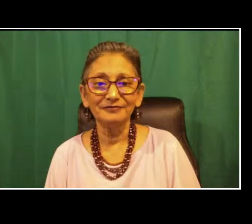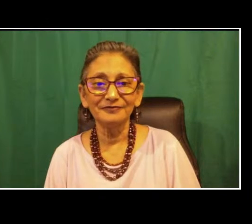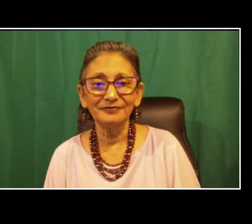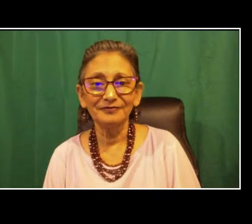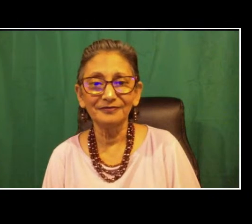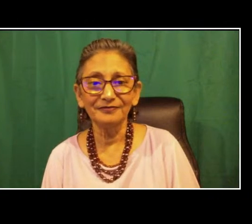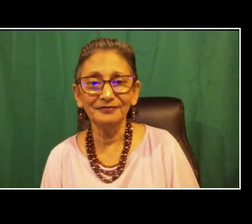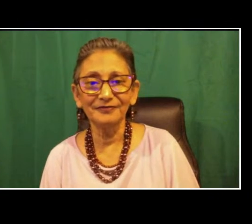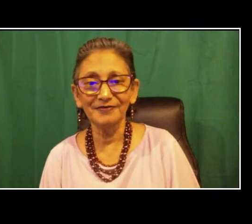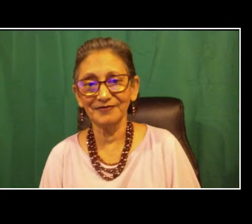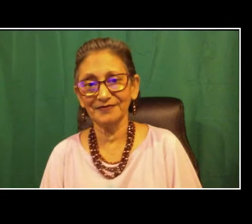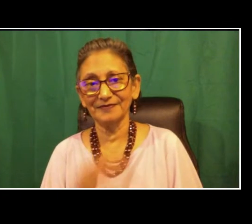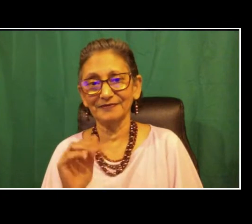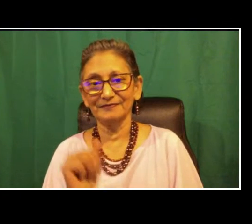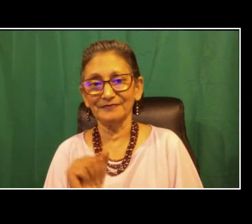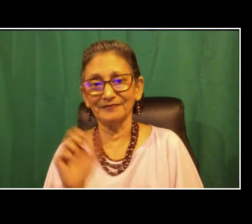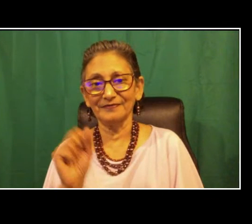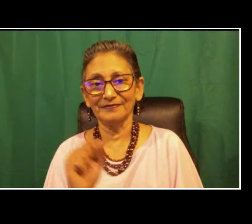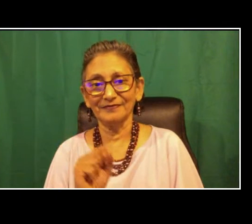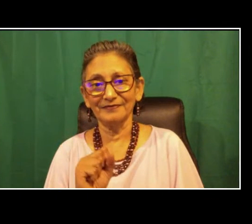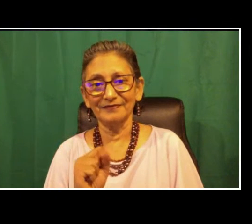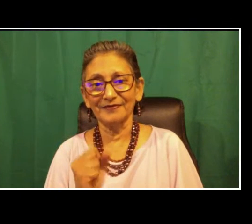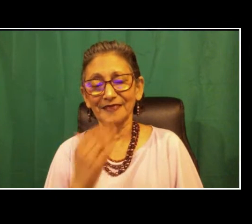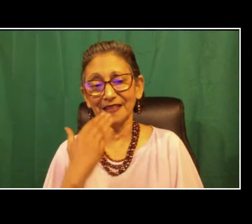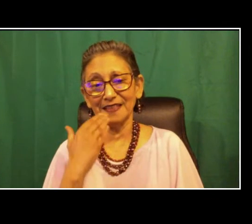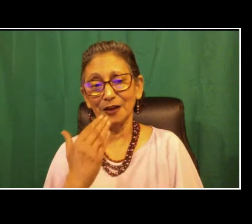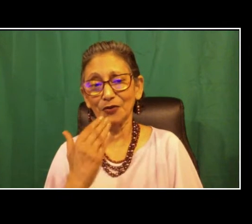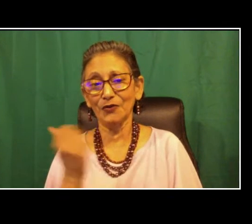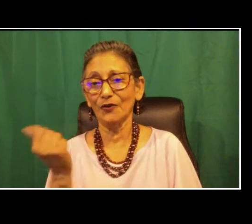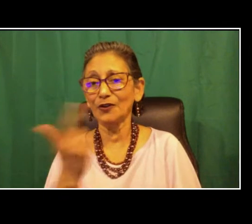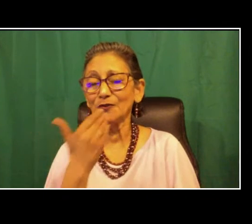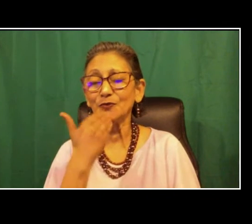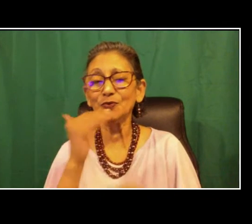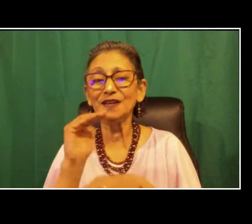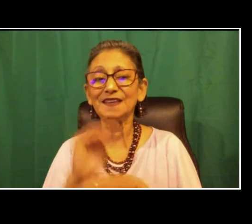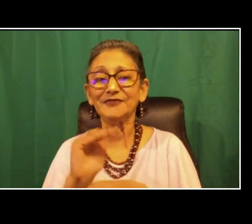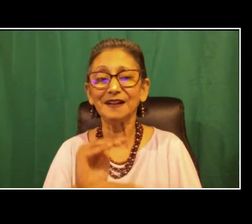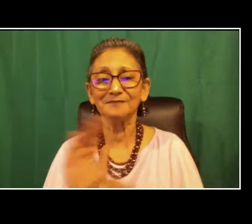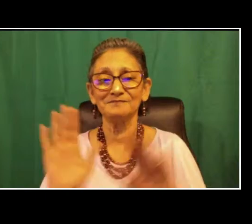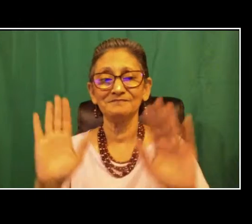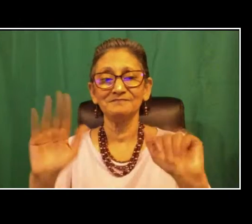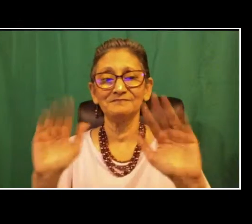Thank you so much for inviting me. And thank you to our interpreter, Amber Hodson. Thank you.